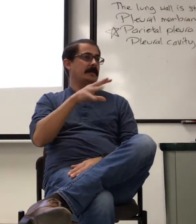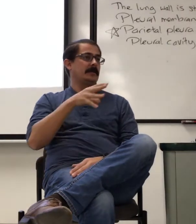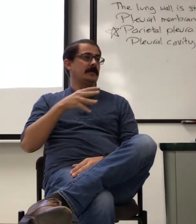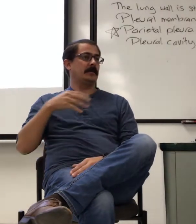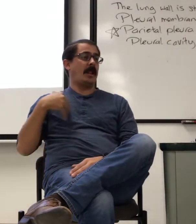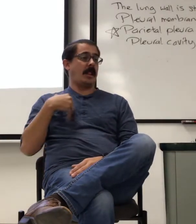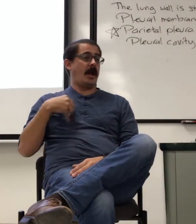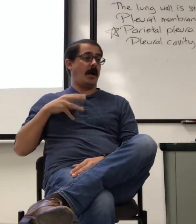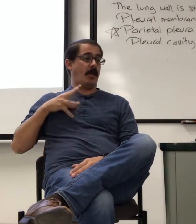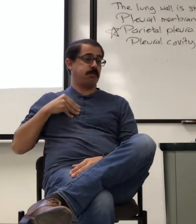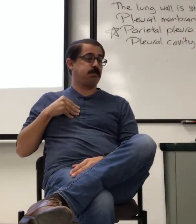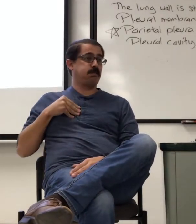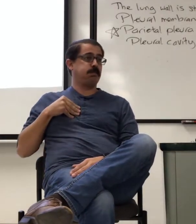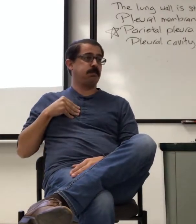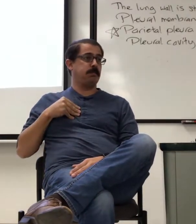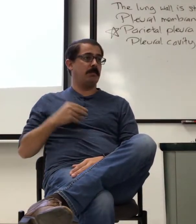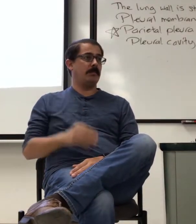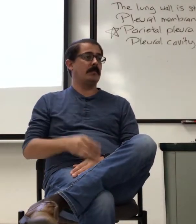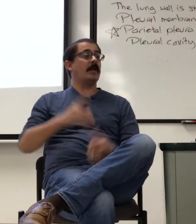You first inflate your lungs at birth.